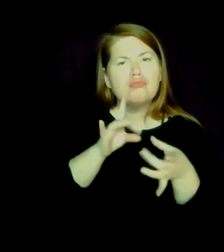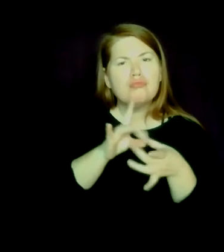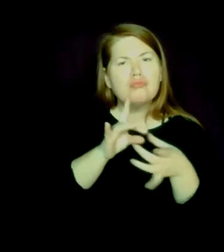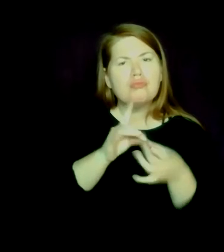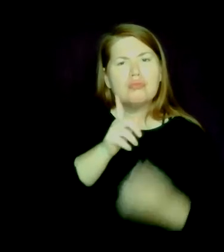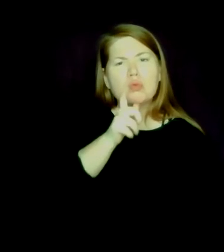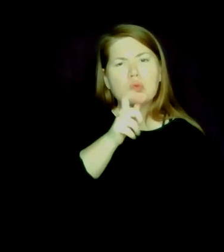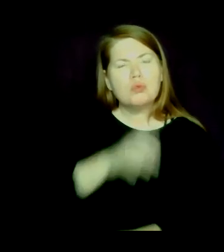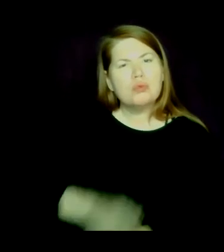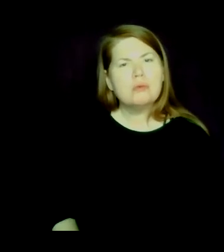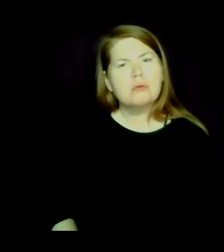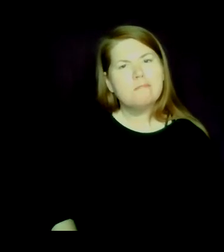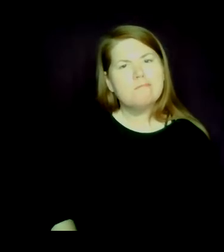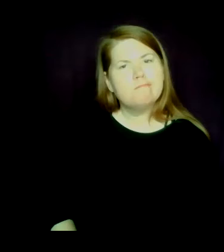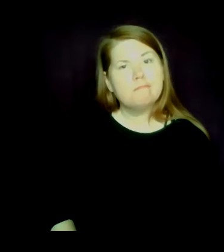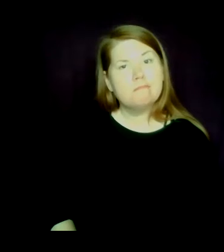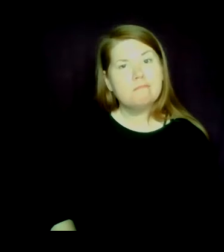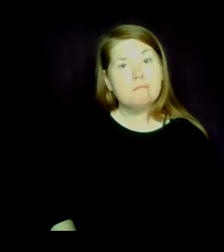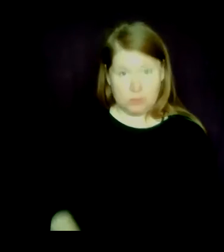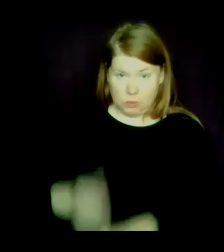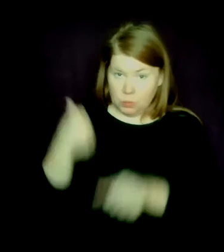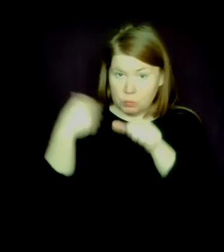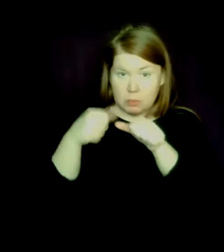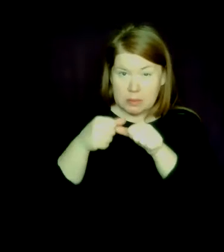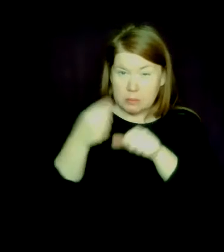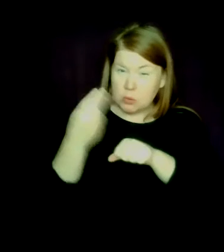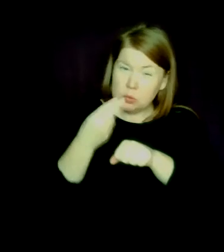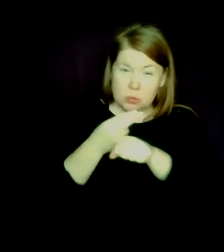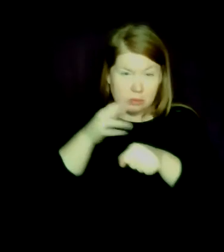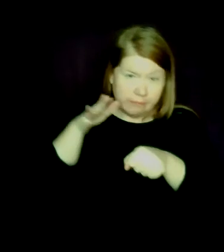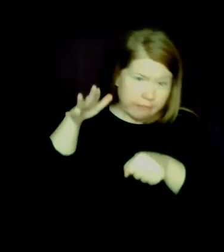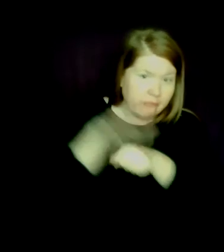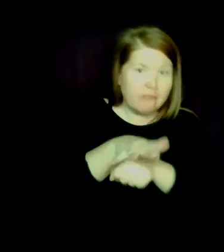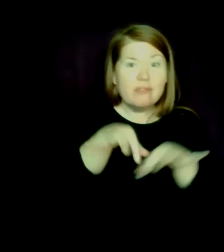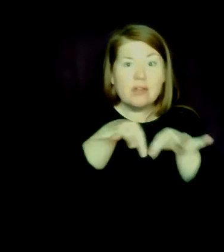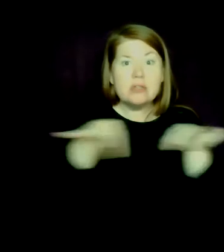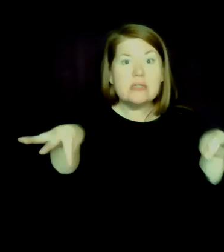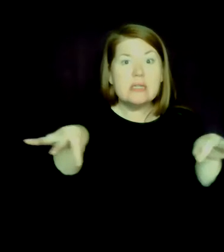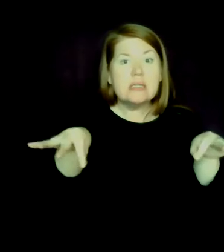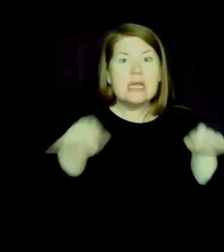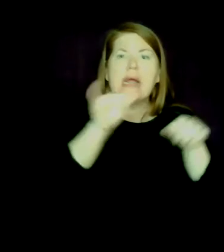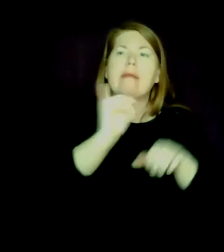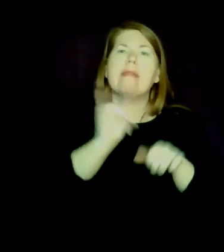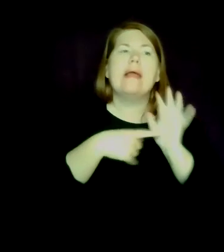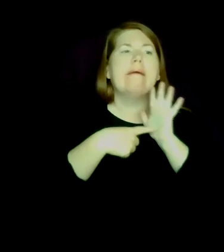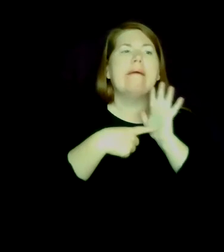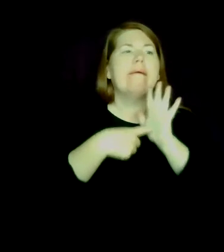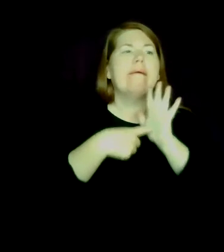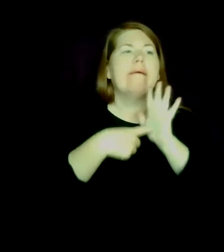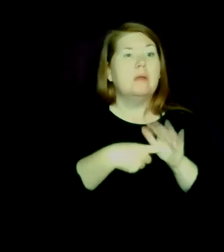story? So you're going to use it in a full sentence, remember? So you're going to say, blank is talking in this